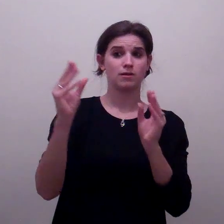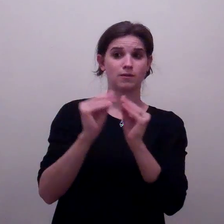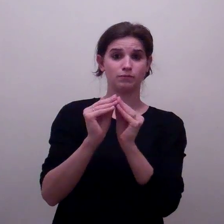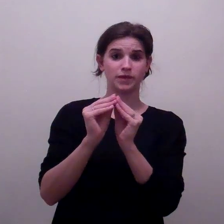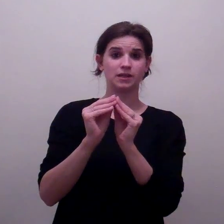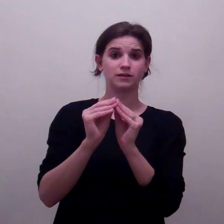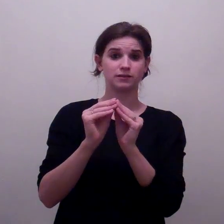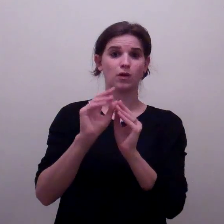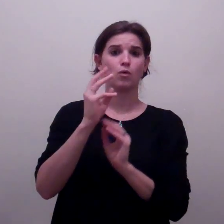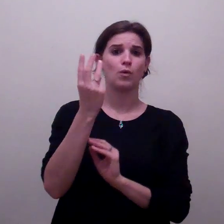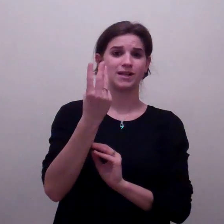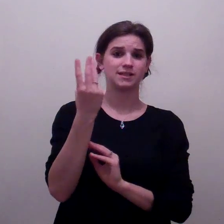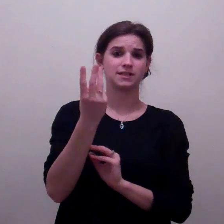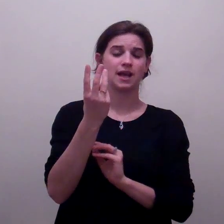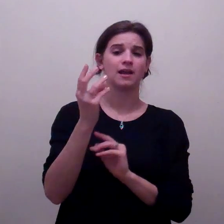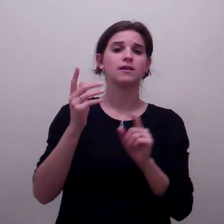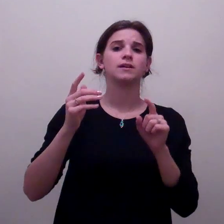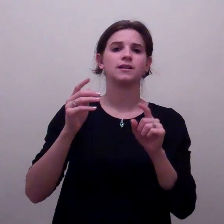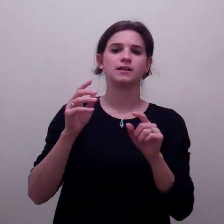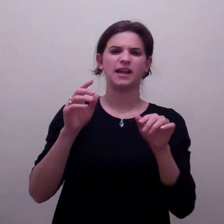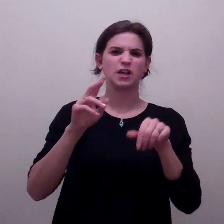has changed, so check the bulletin board for the